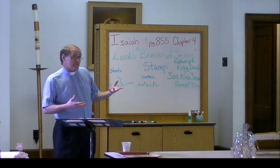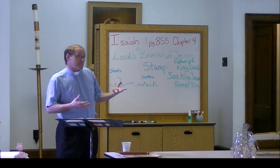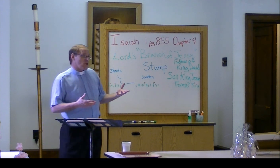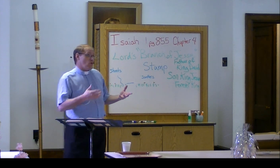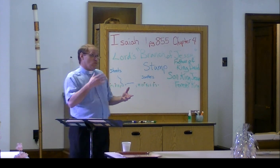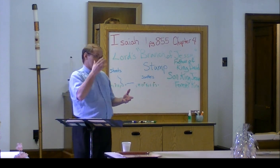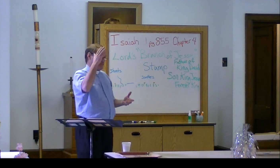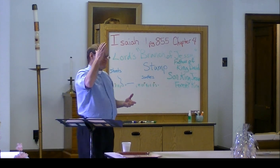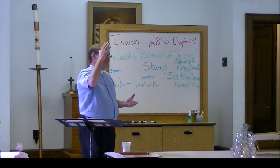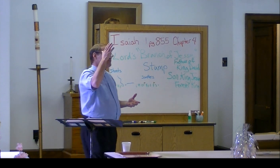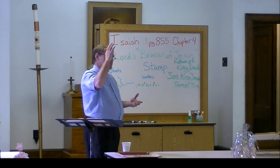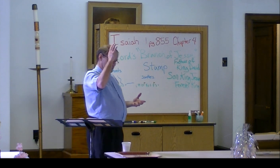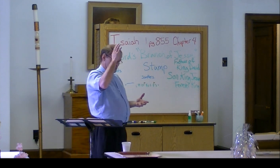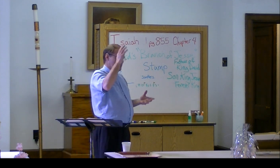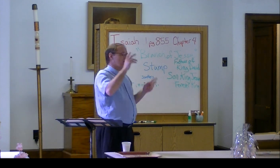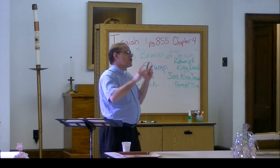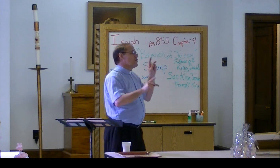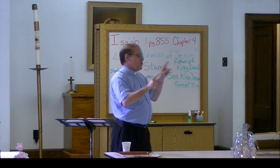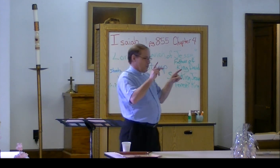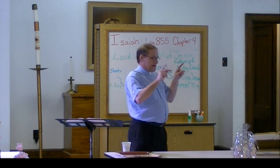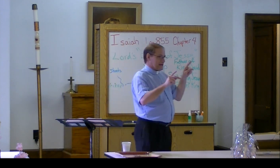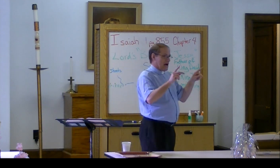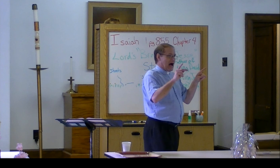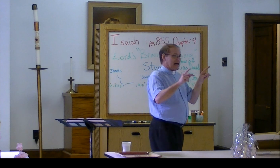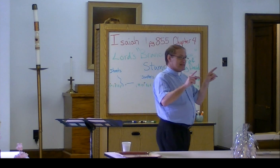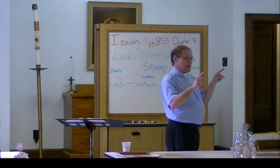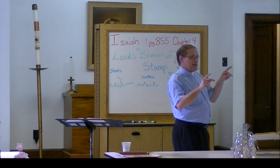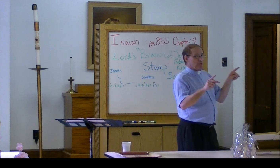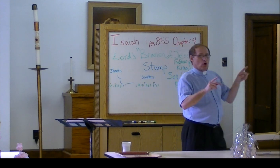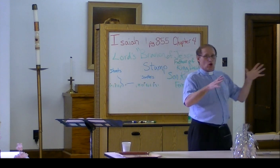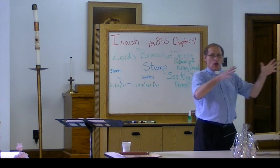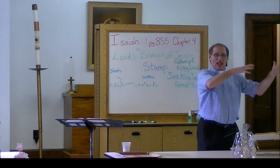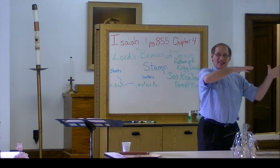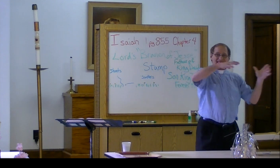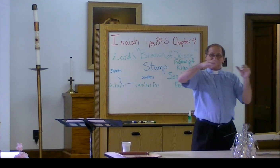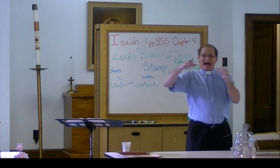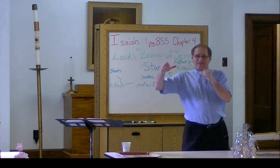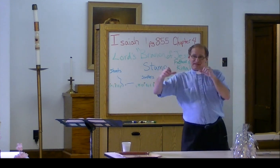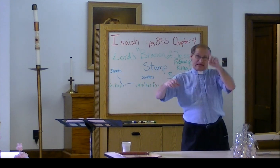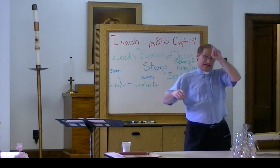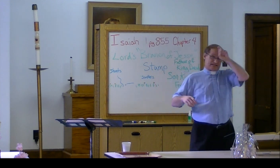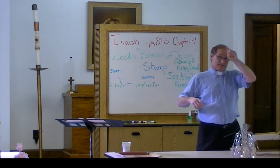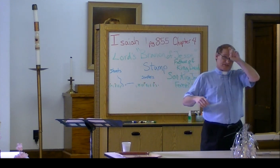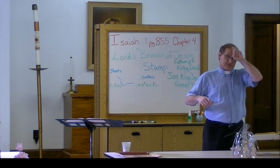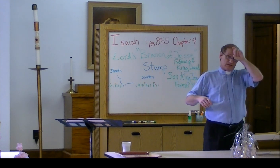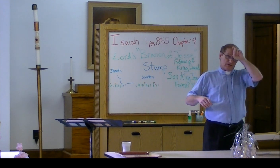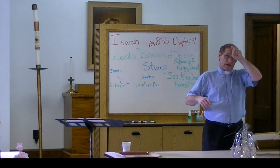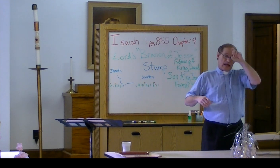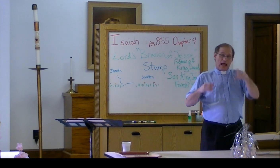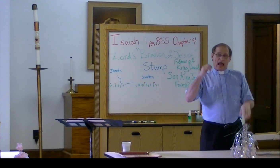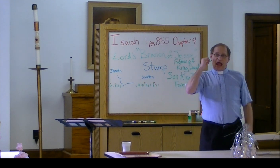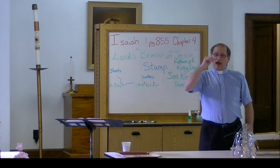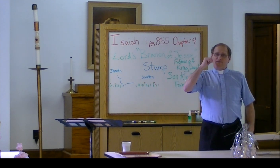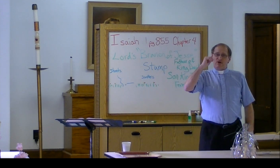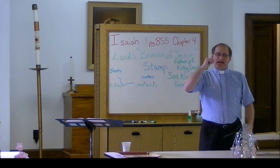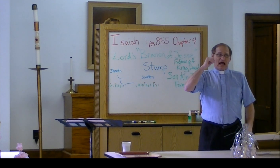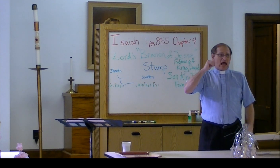And a fire burning bush. When God's people left Egypt, every